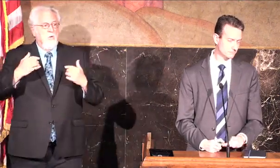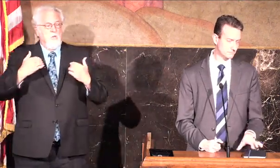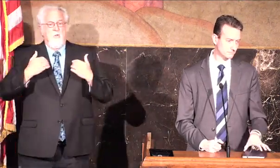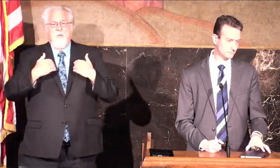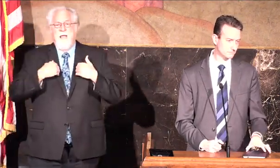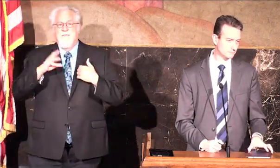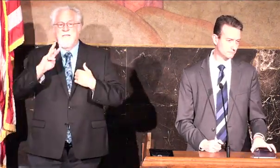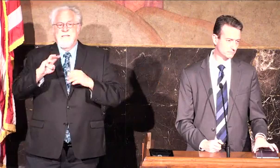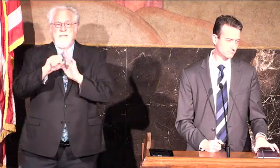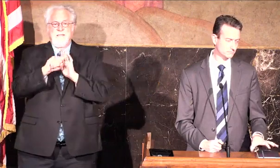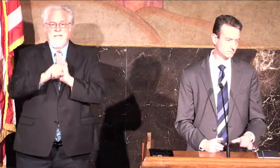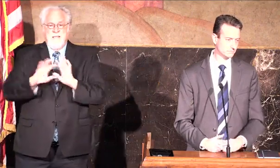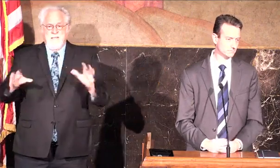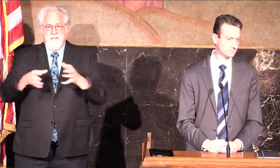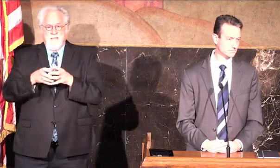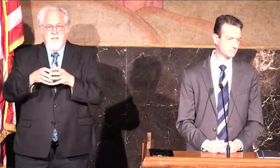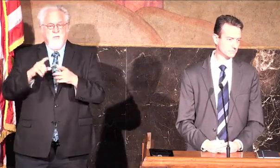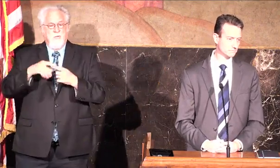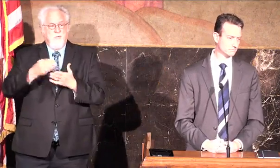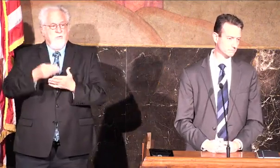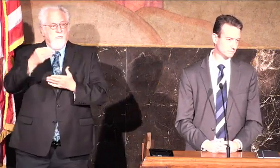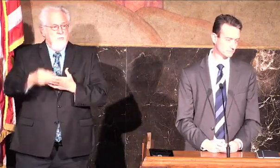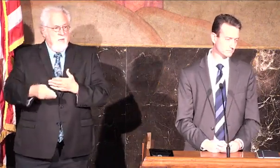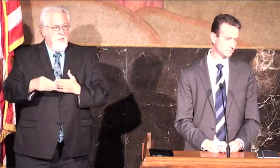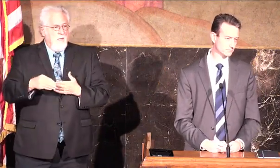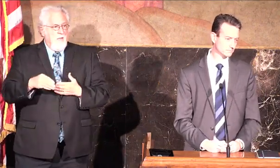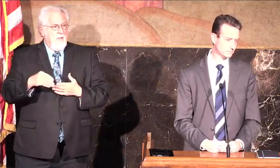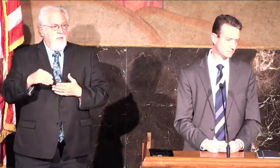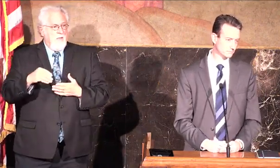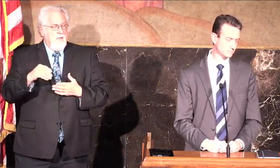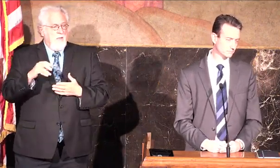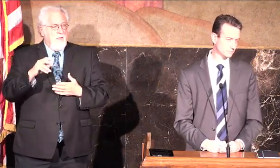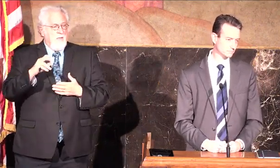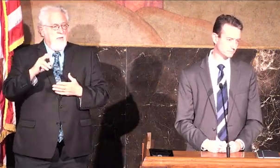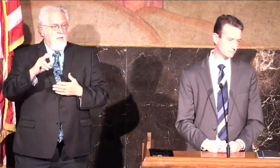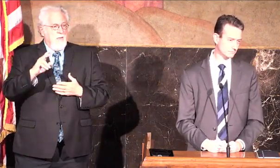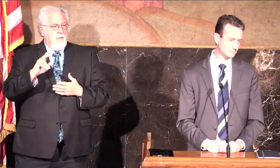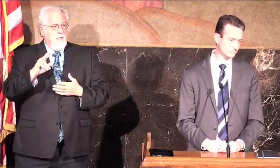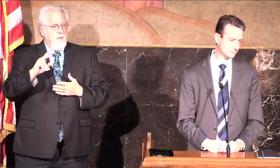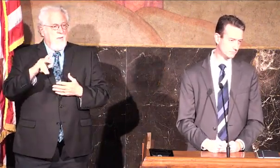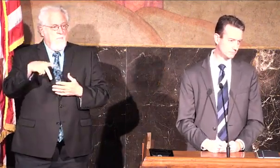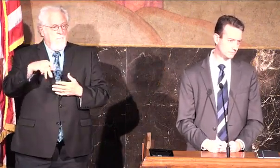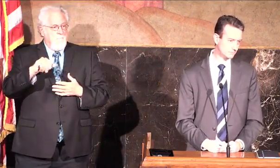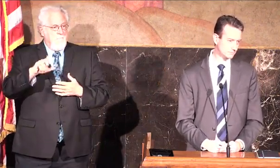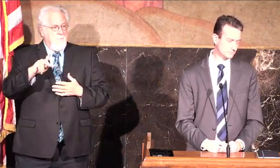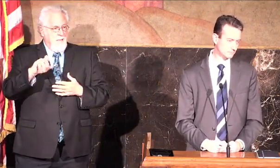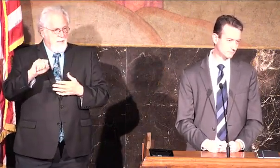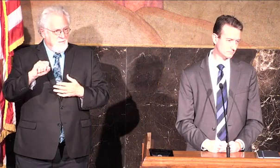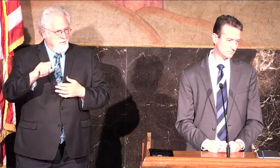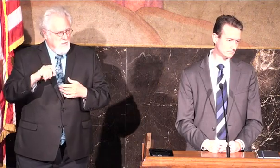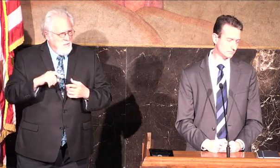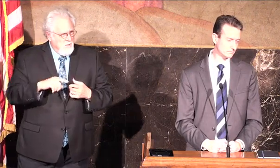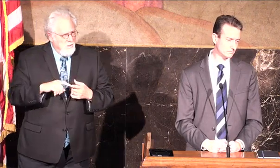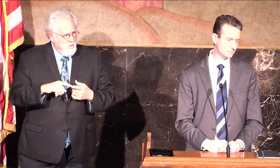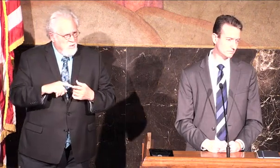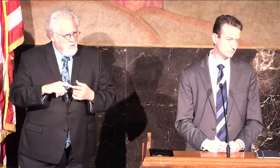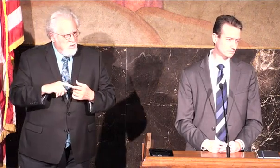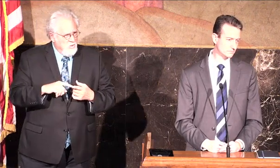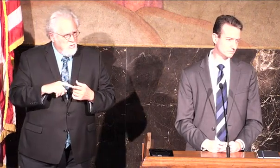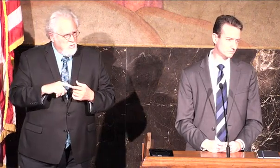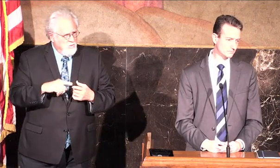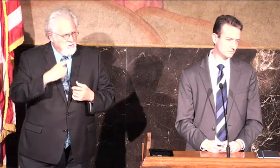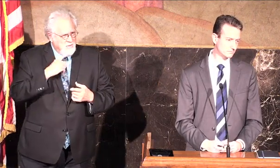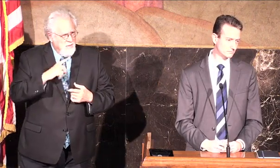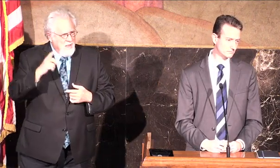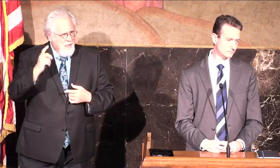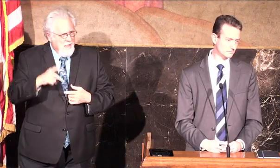you talk about the timeline? I know it looked like each state wants to buy about 500,000 tests, but it seemed like